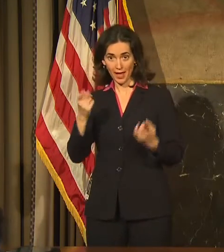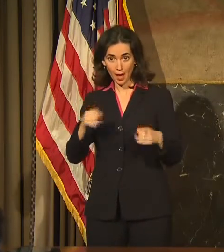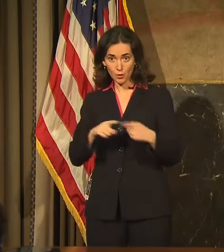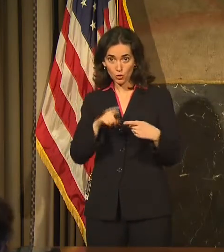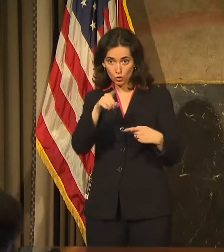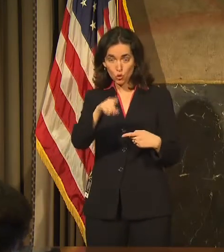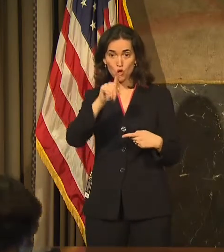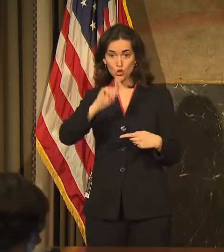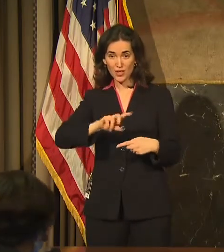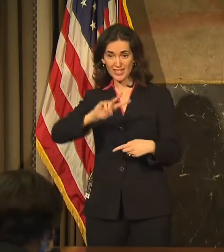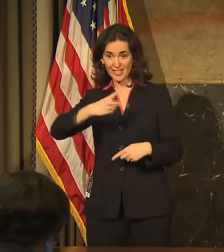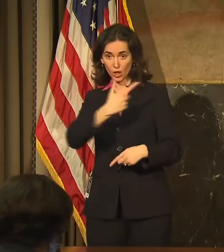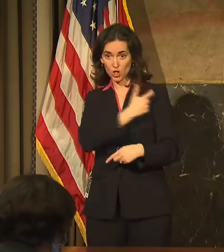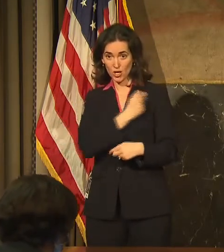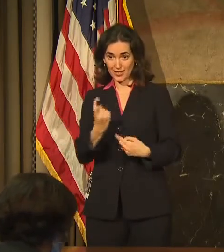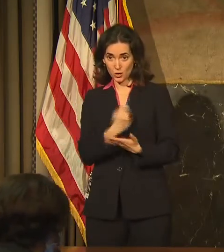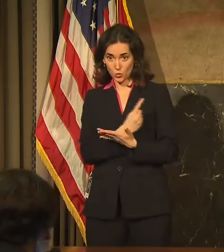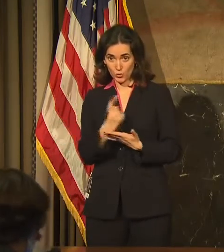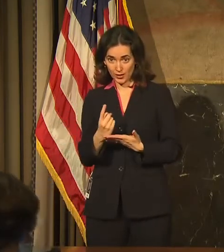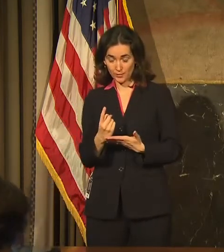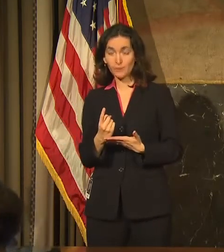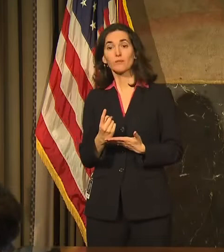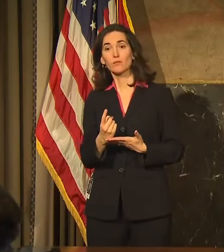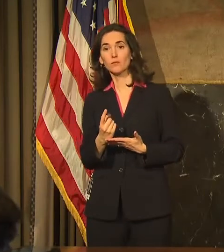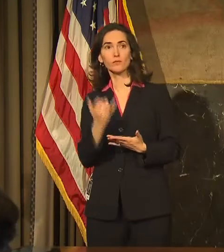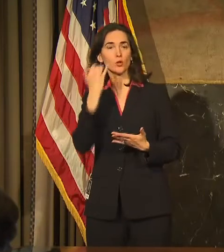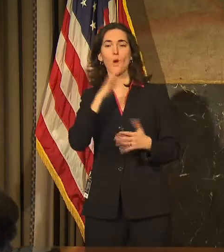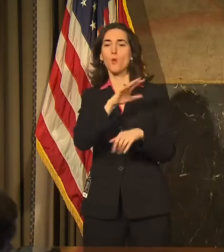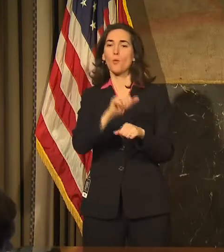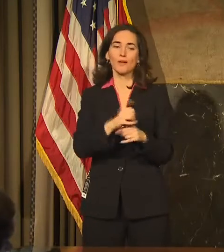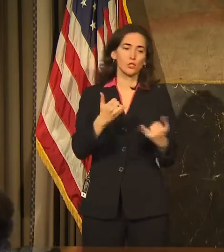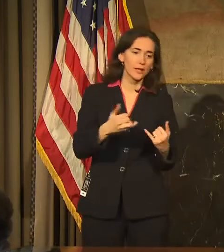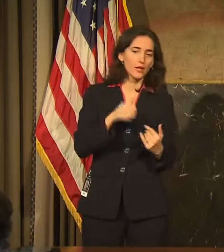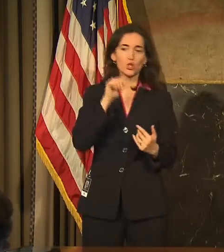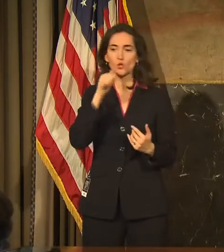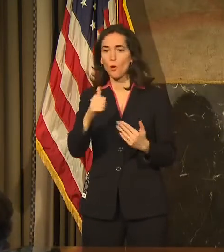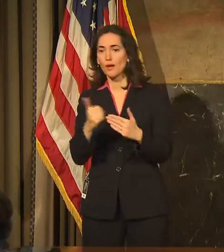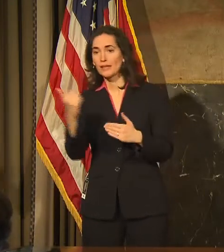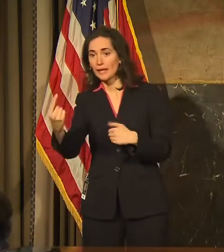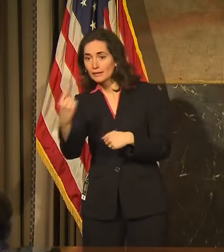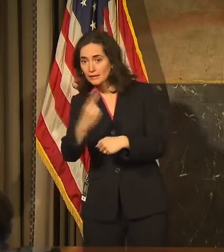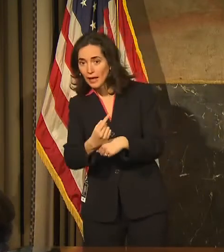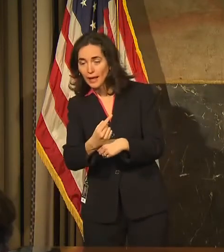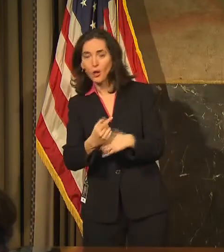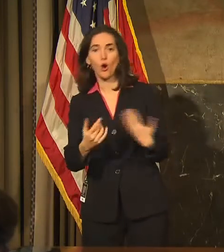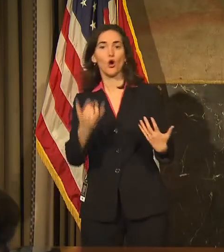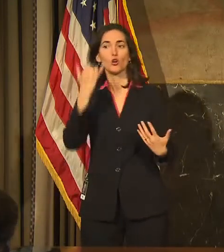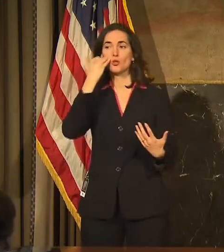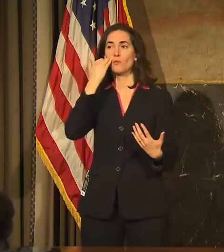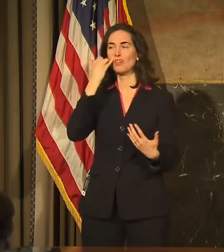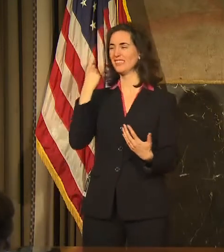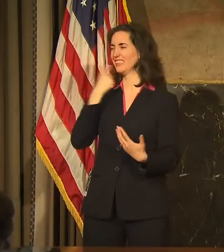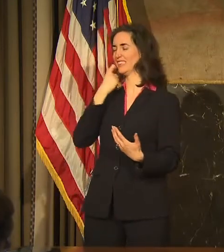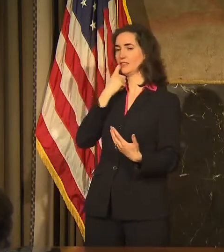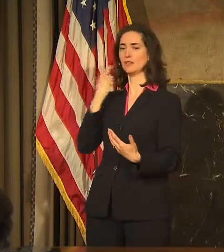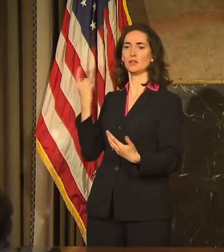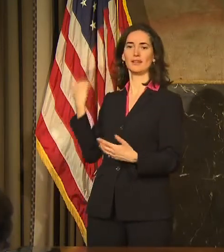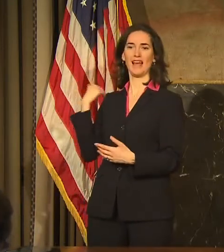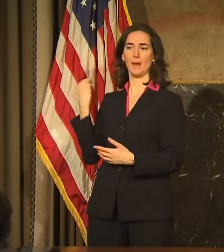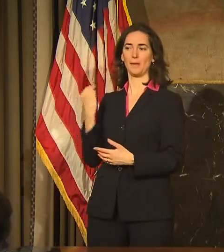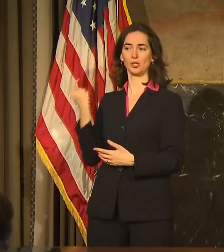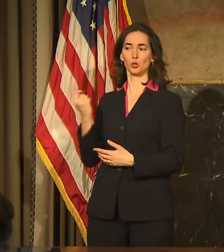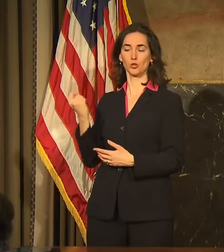category, if you have an appointment coming today, tomorrow, or the next day, or if you were supposed to have one earlier in the